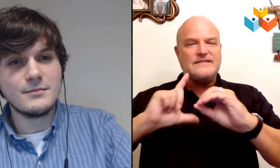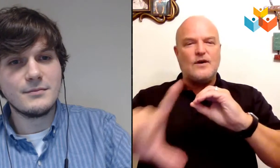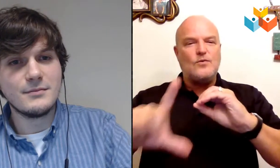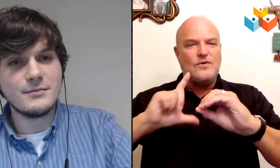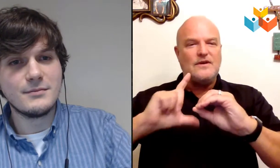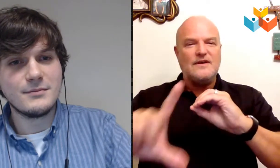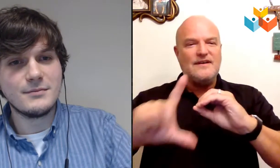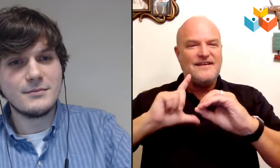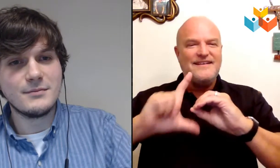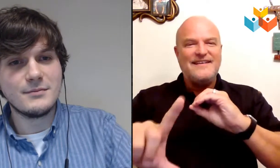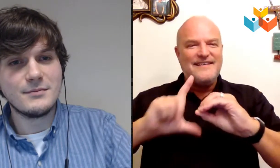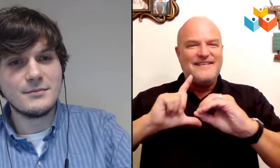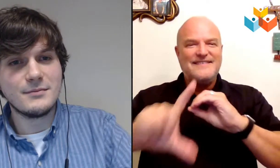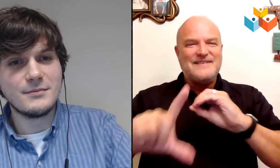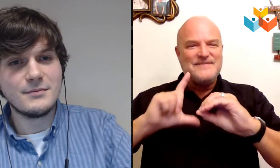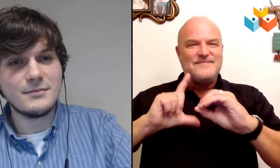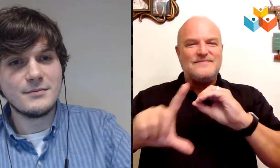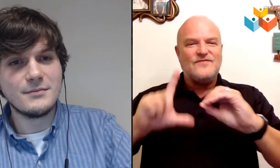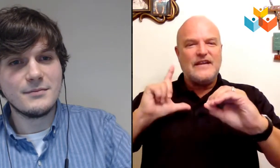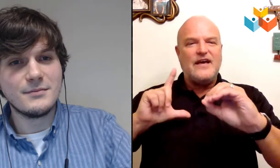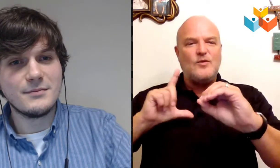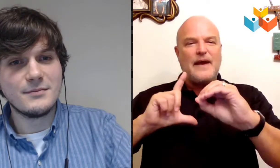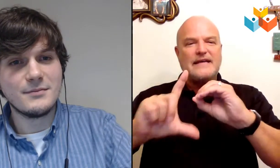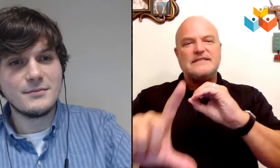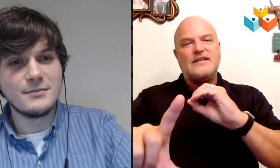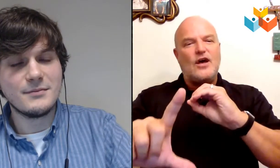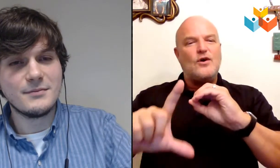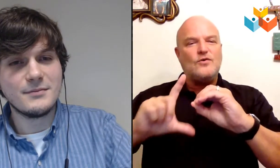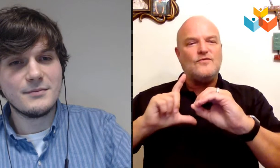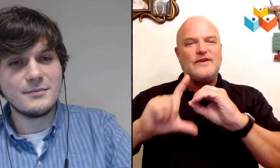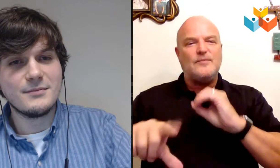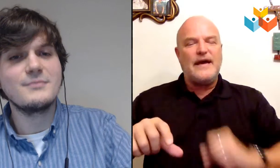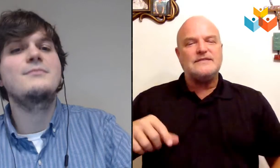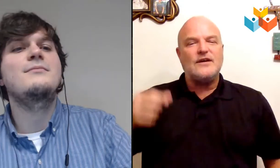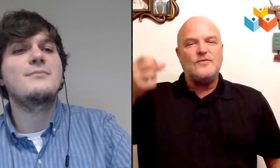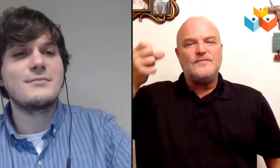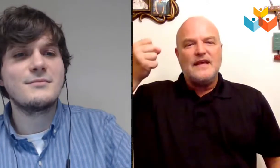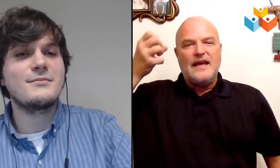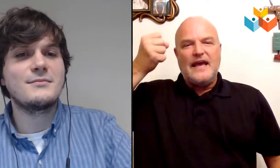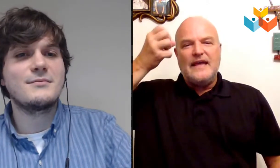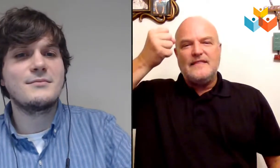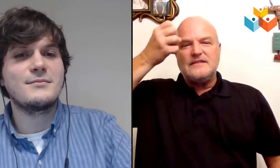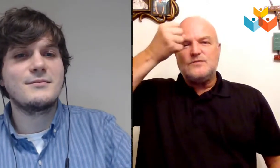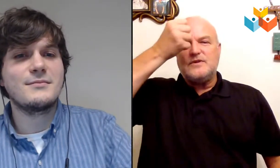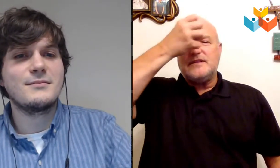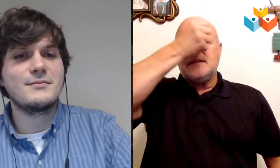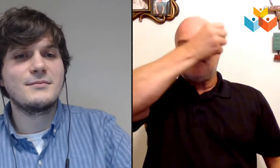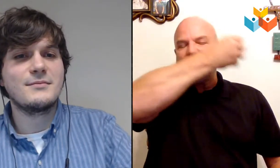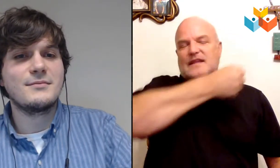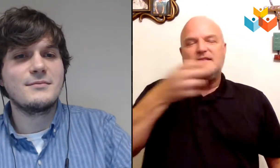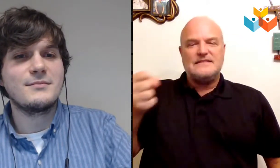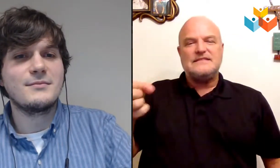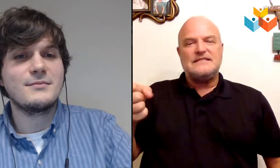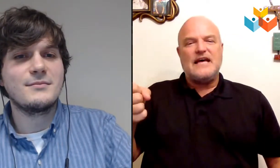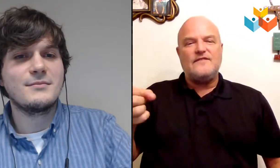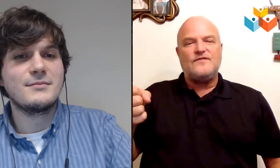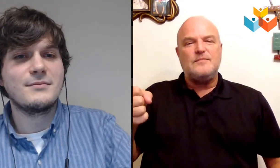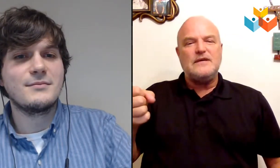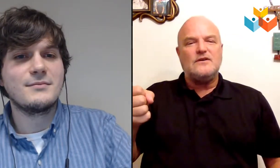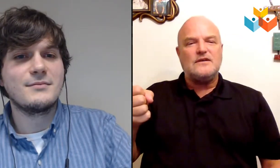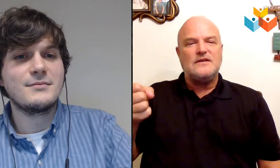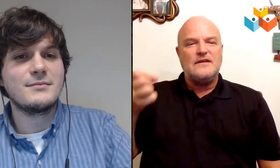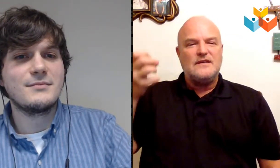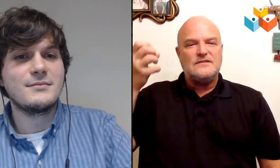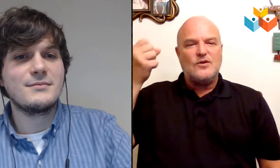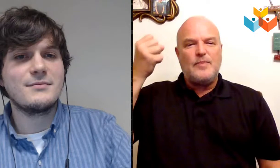El Paso, for an L passing an O for El Paso. And this one, this is a sign